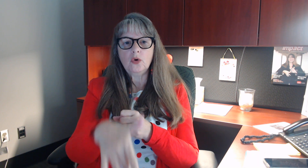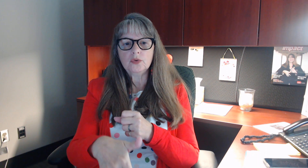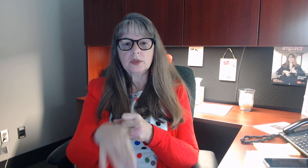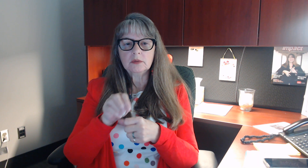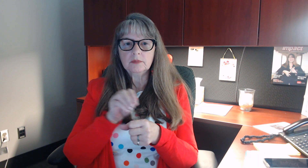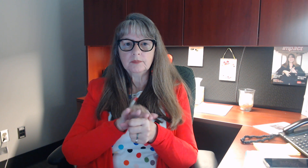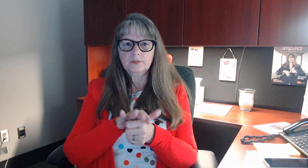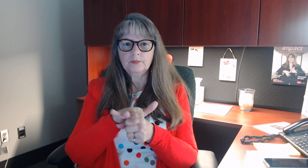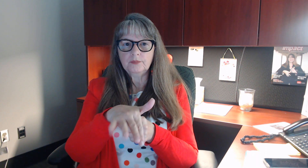overflows.